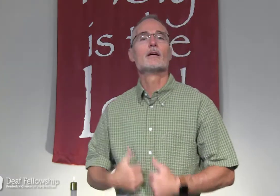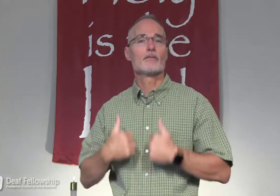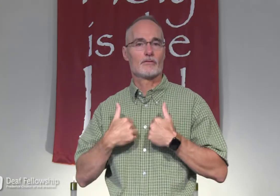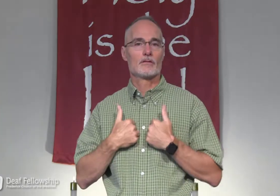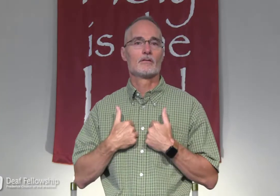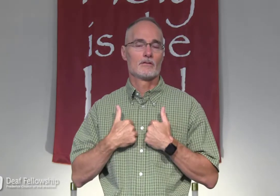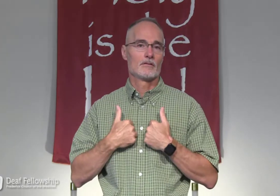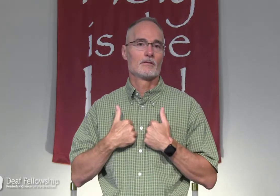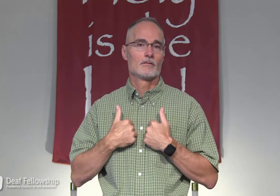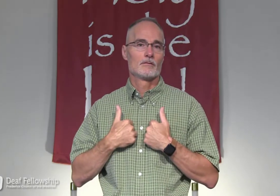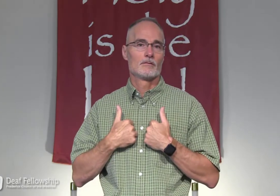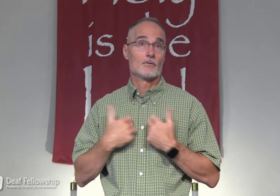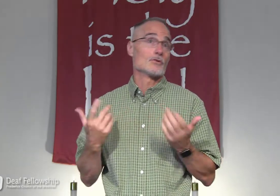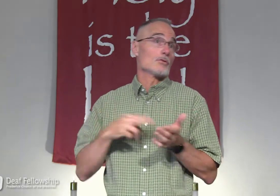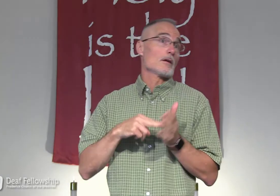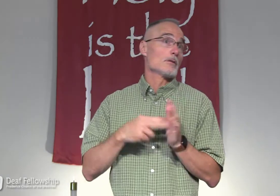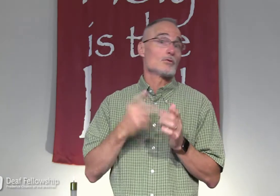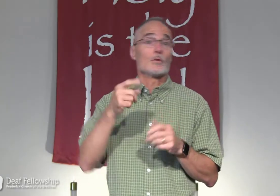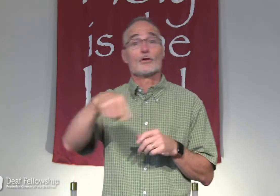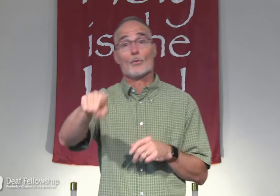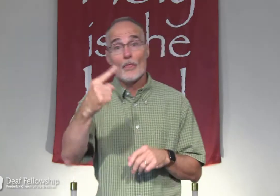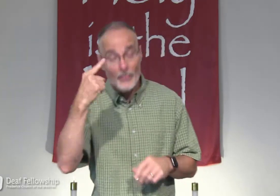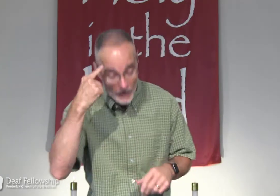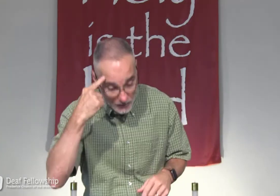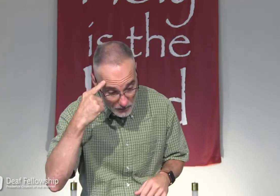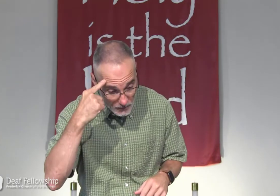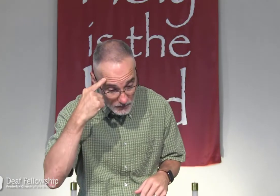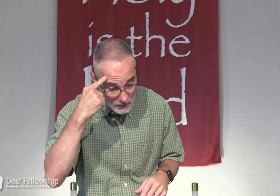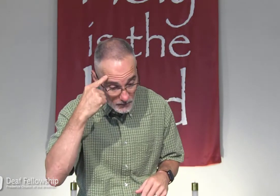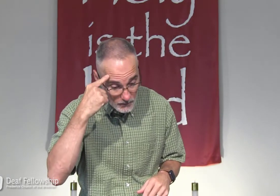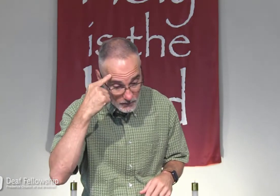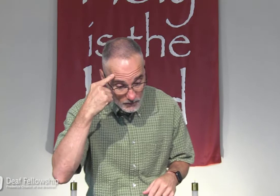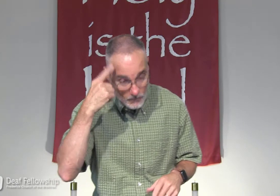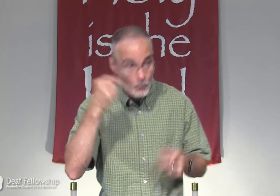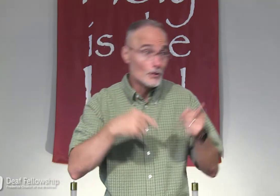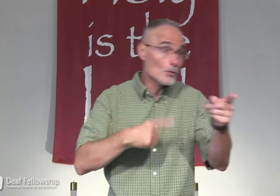decision for what we believe, for how we live, has to be biblical.